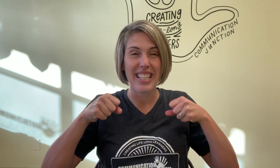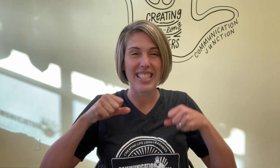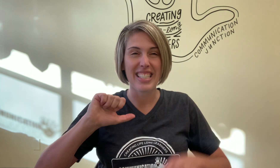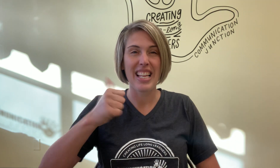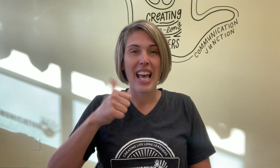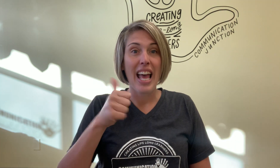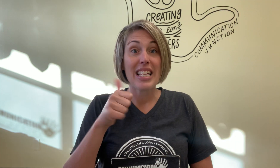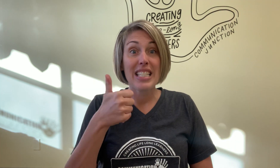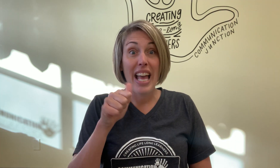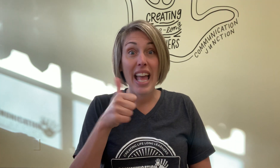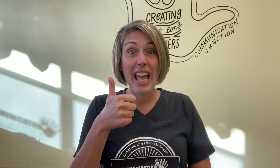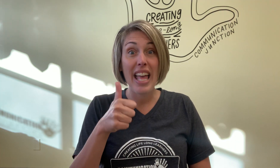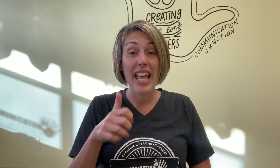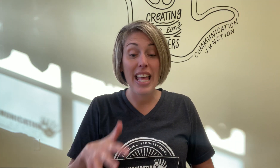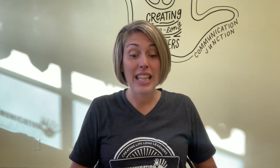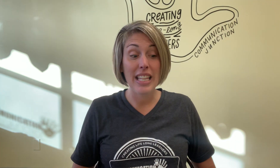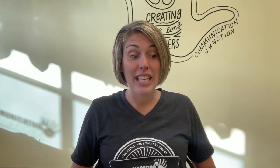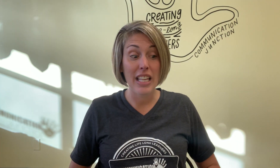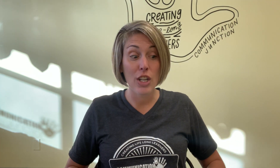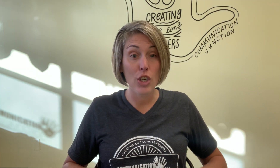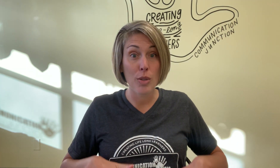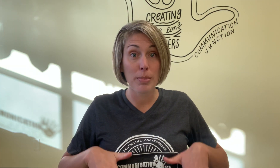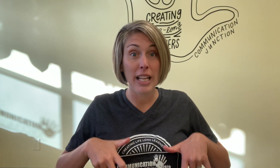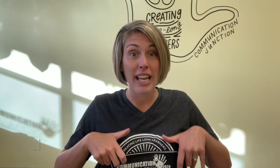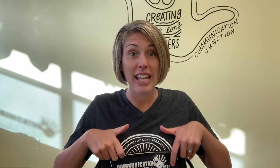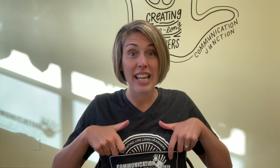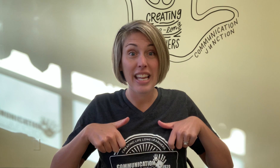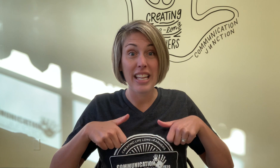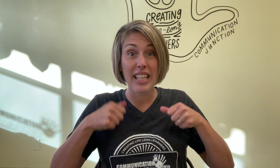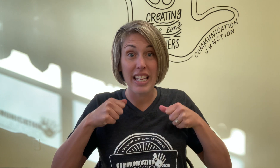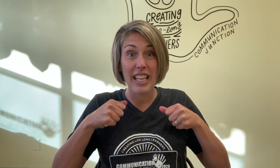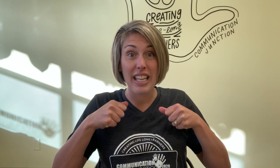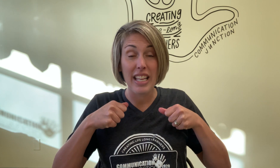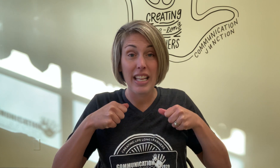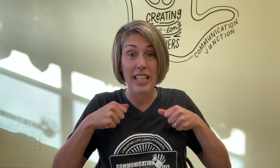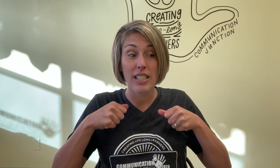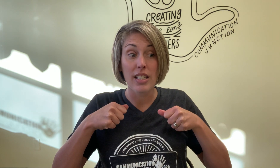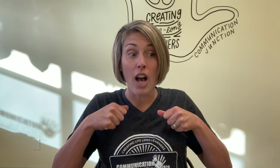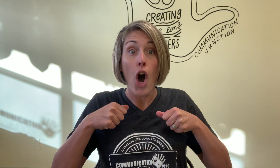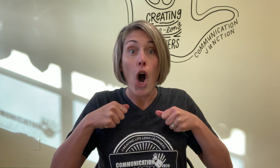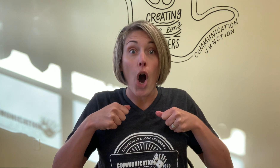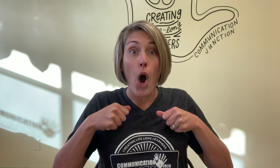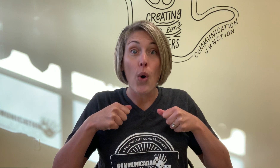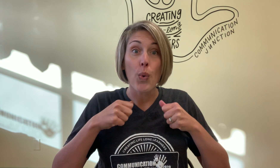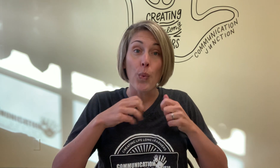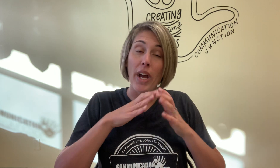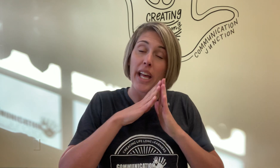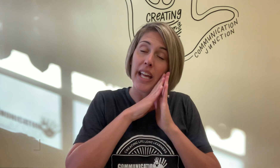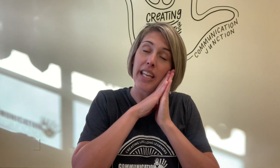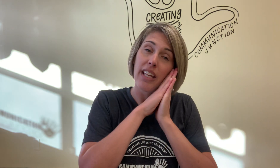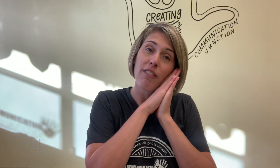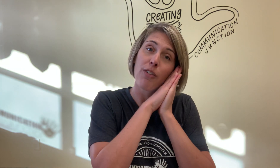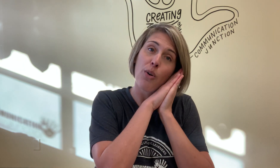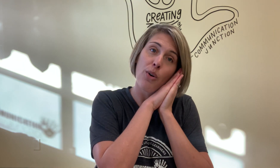blankies. 10 little blankies. Ready